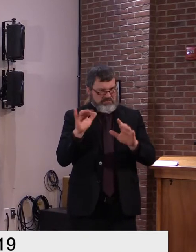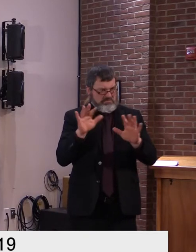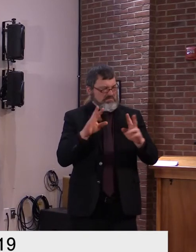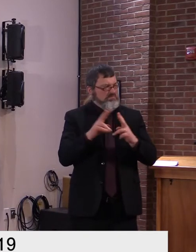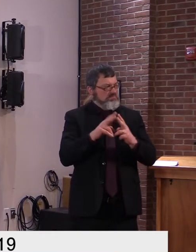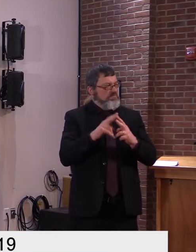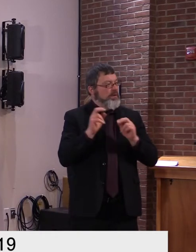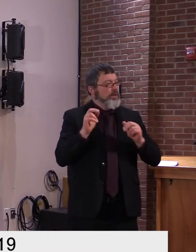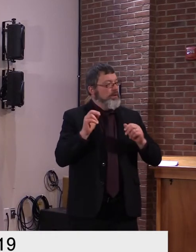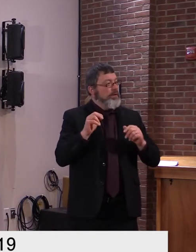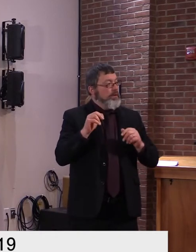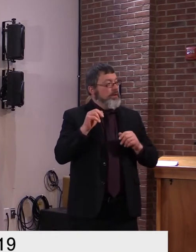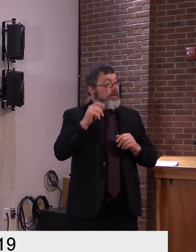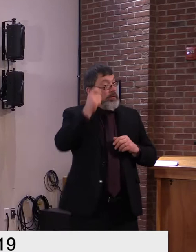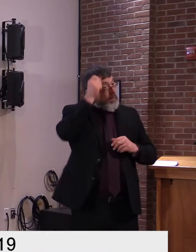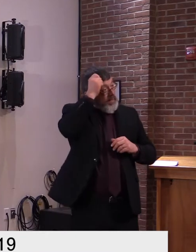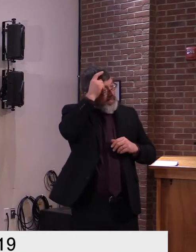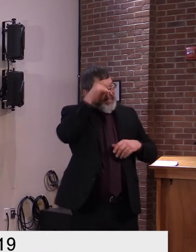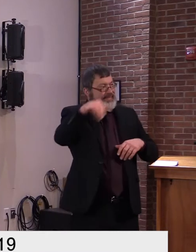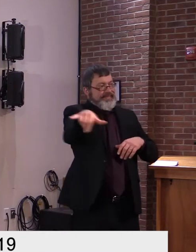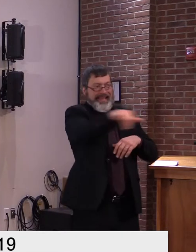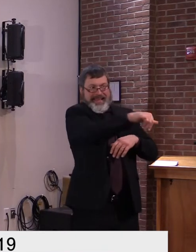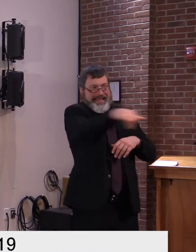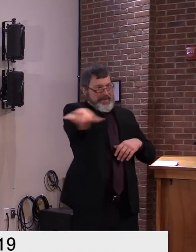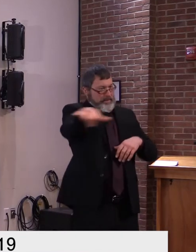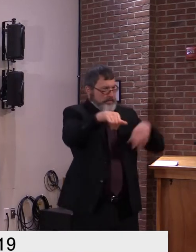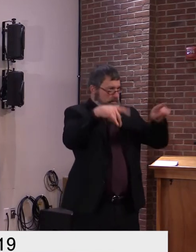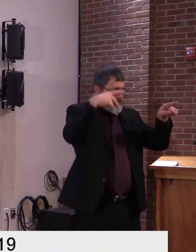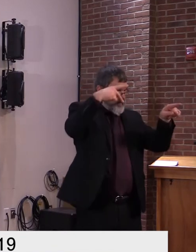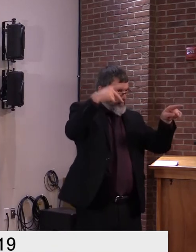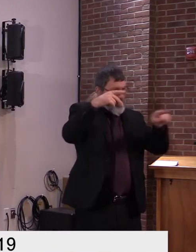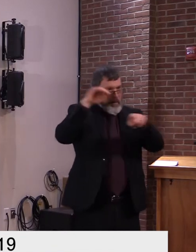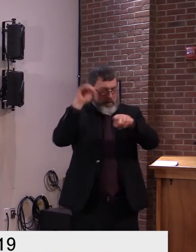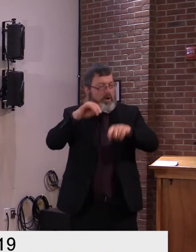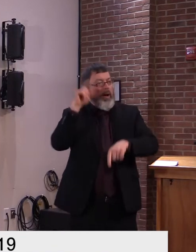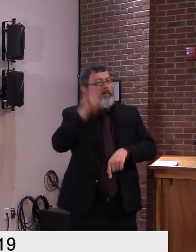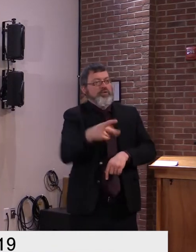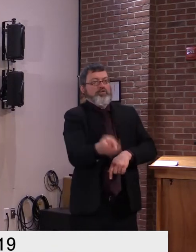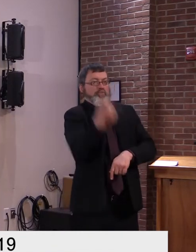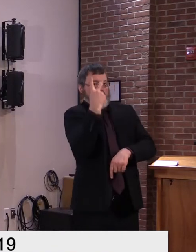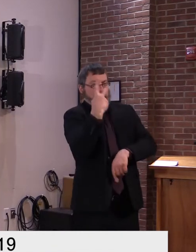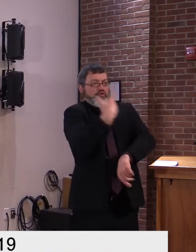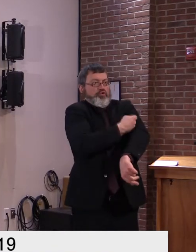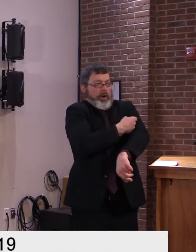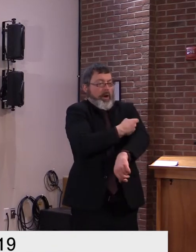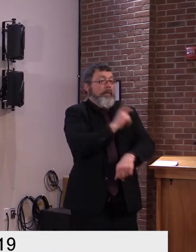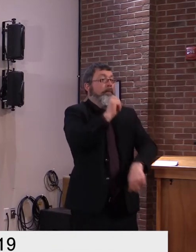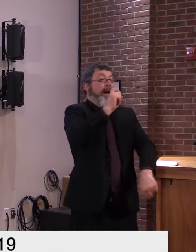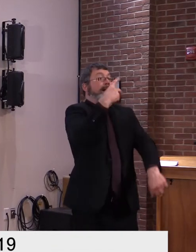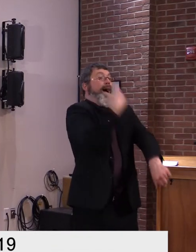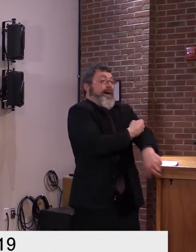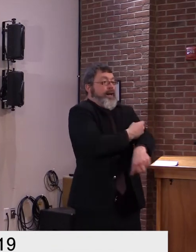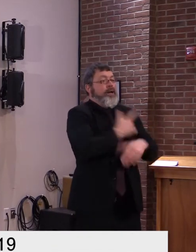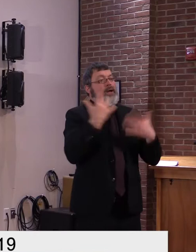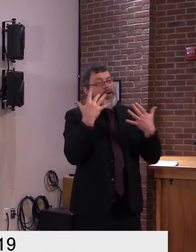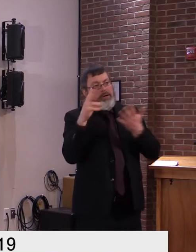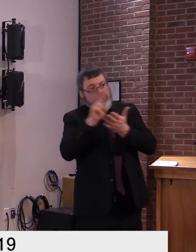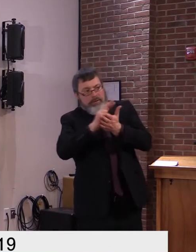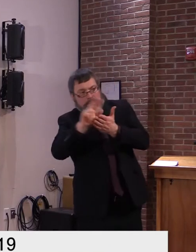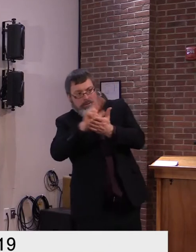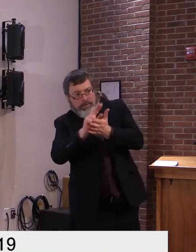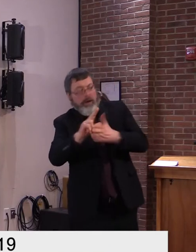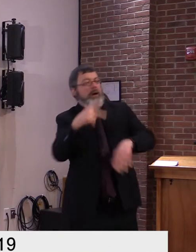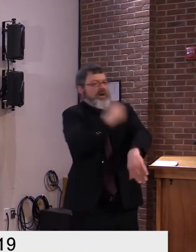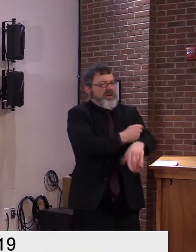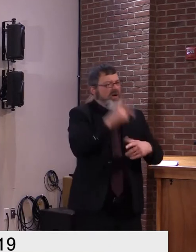Now, important as the vaccine is, we must not let this good news drown out how essential it is for us all to